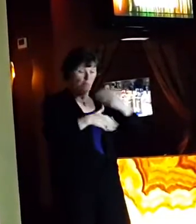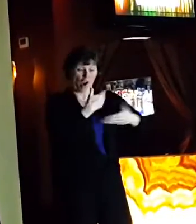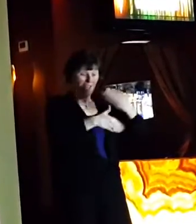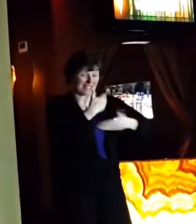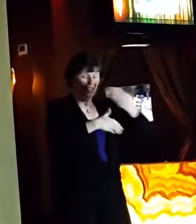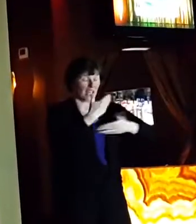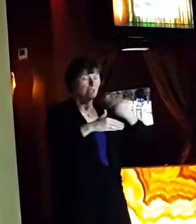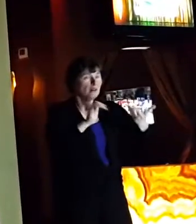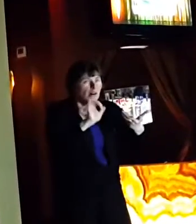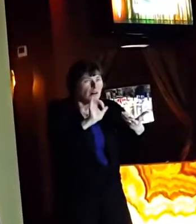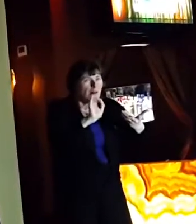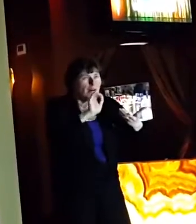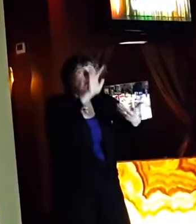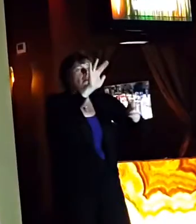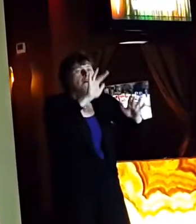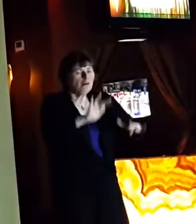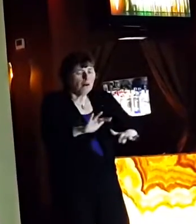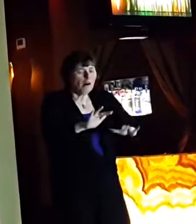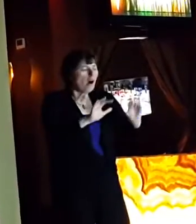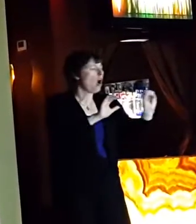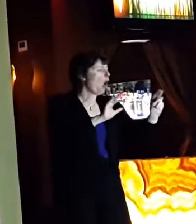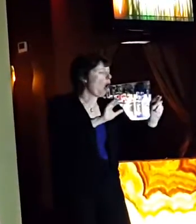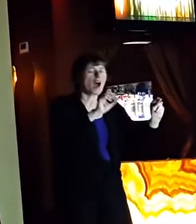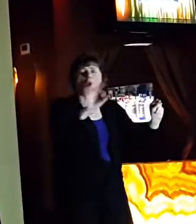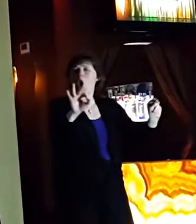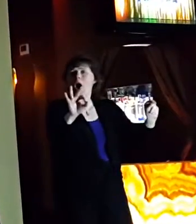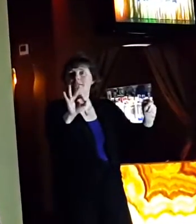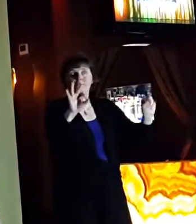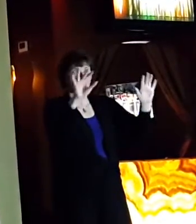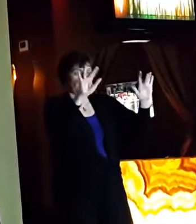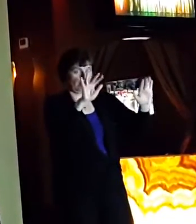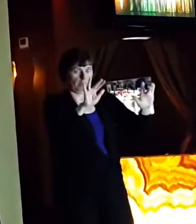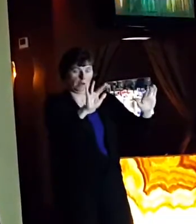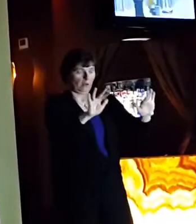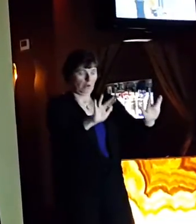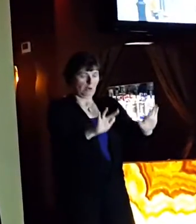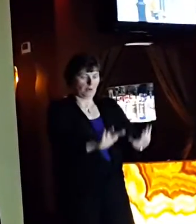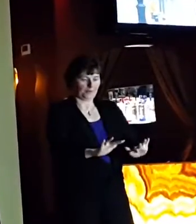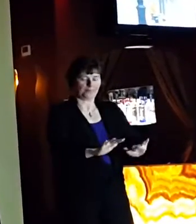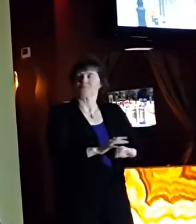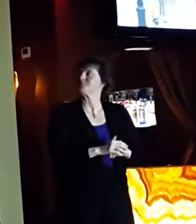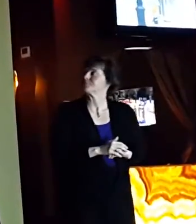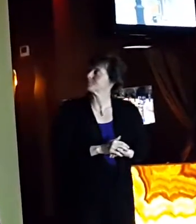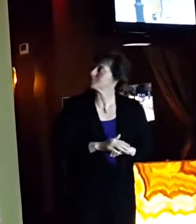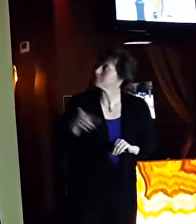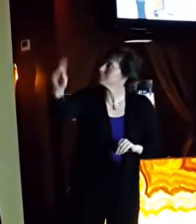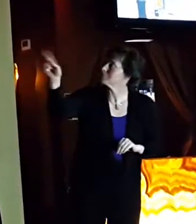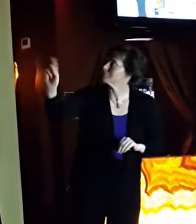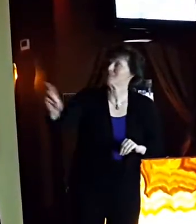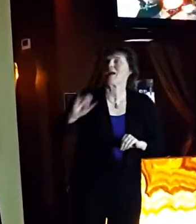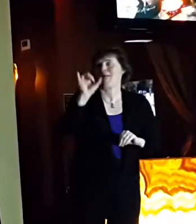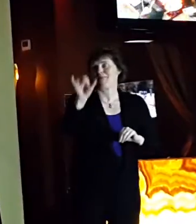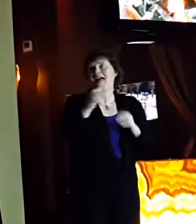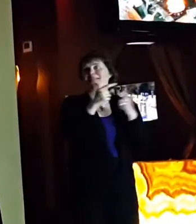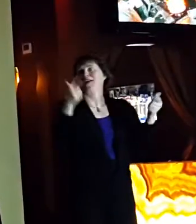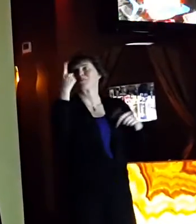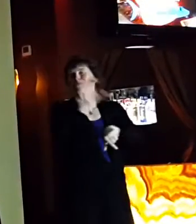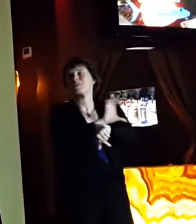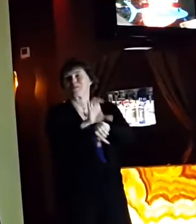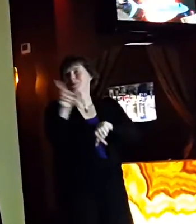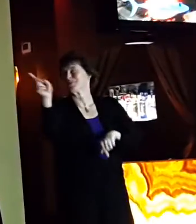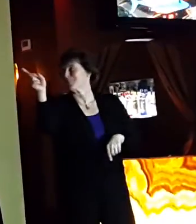thinking of, it's really turning things on and off in binary when you get down to the root of it. So with the binary language, that means I have to